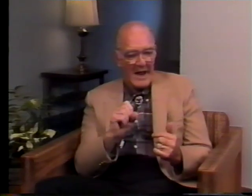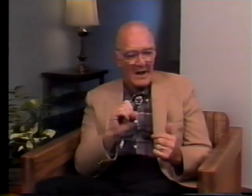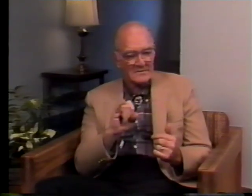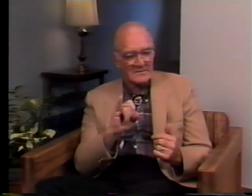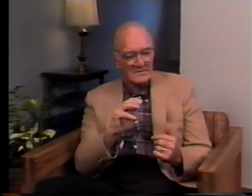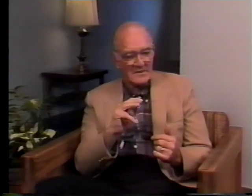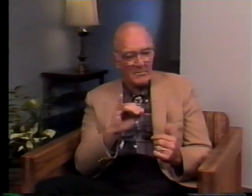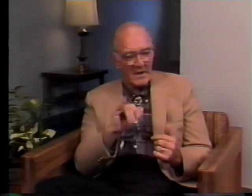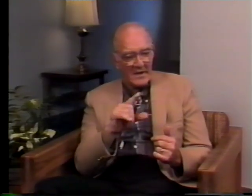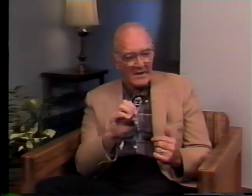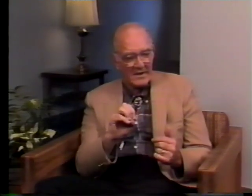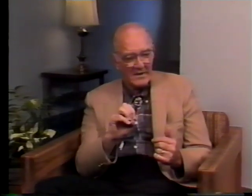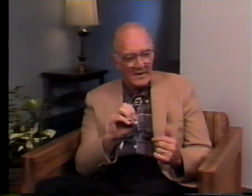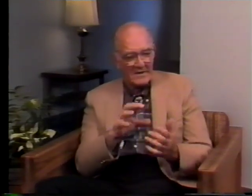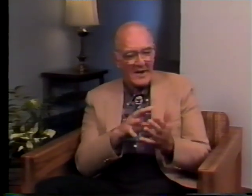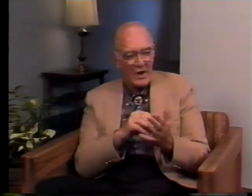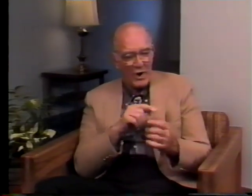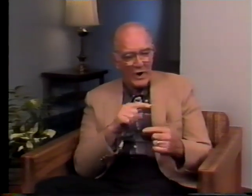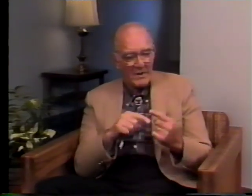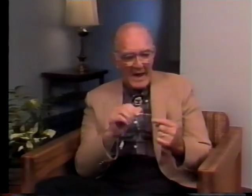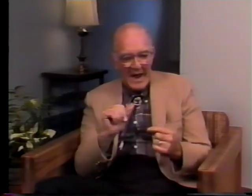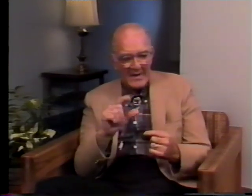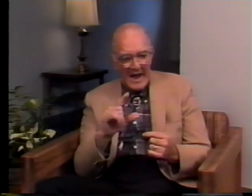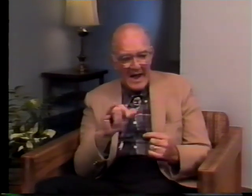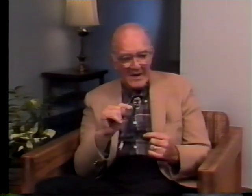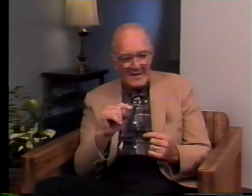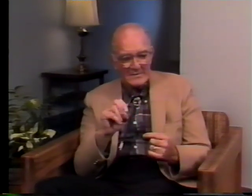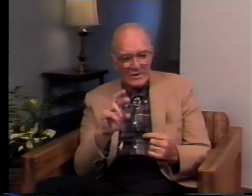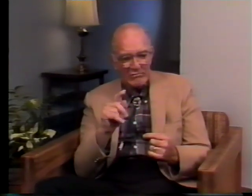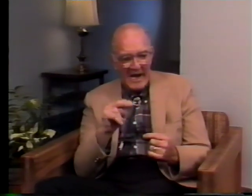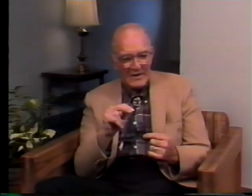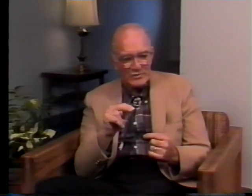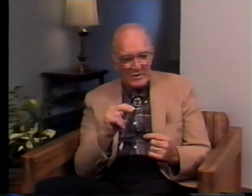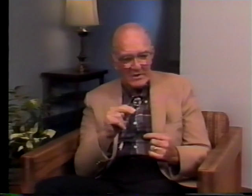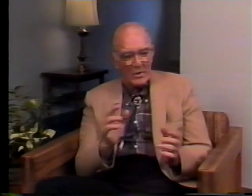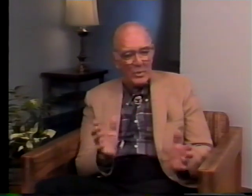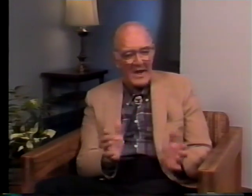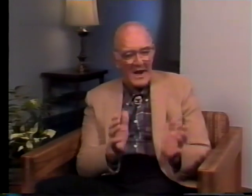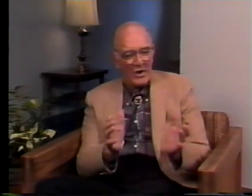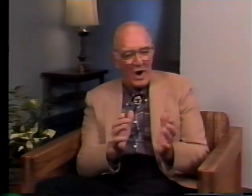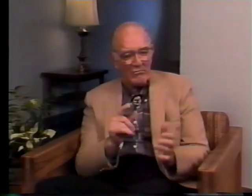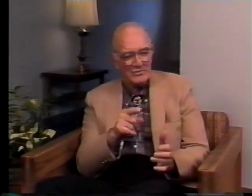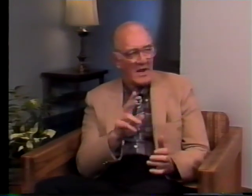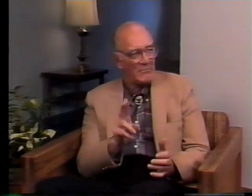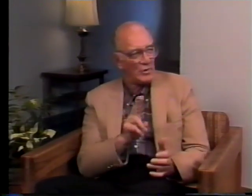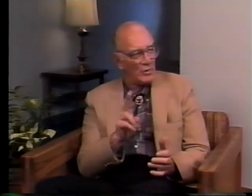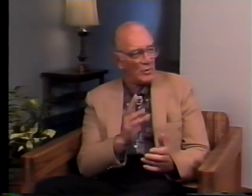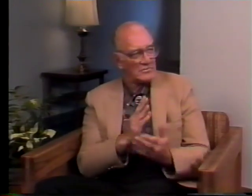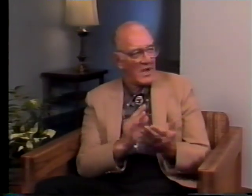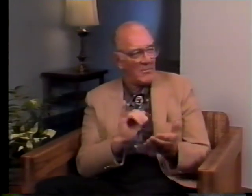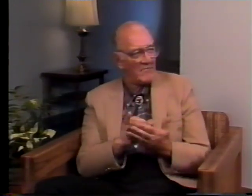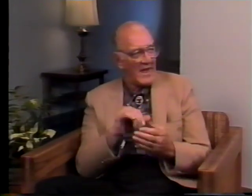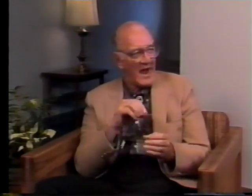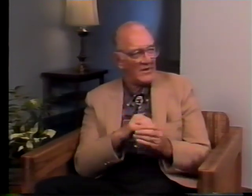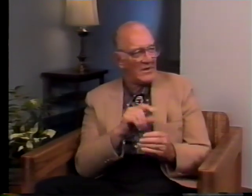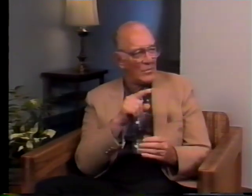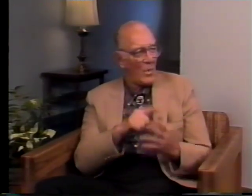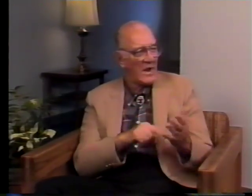about simile. They learn about alliteration. We encourage them to use some of that in what they